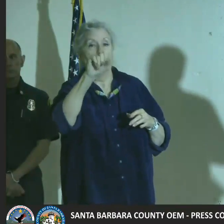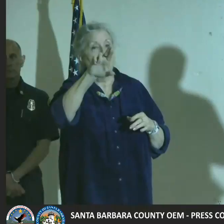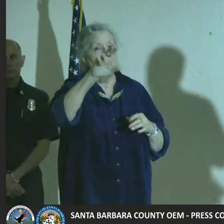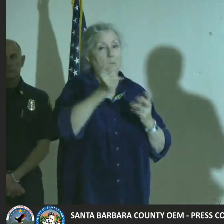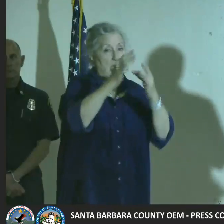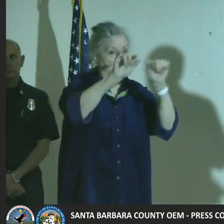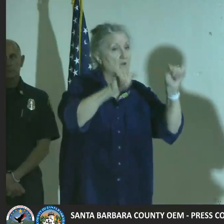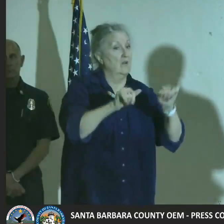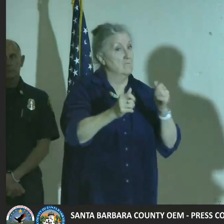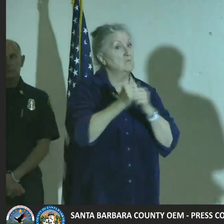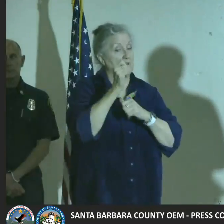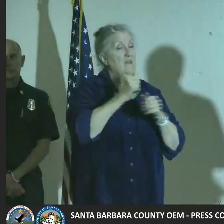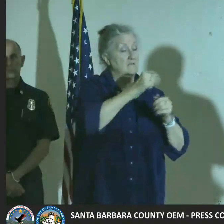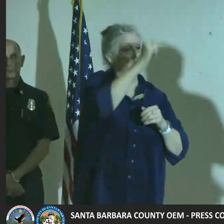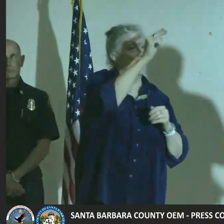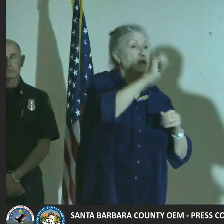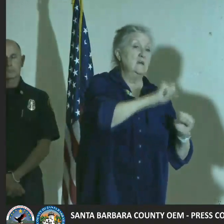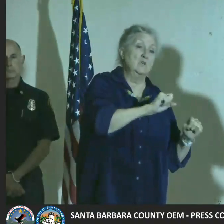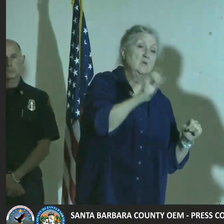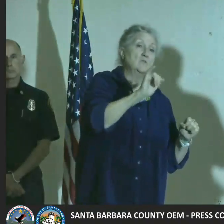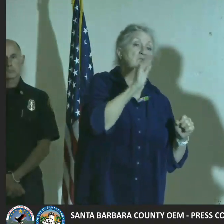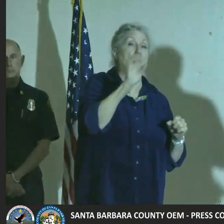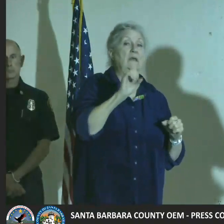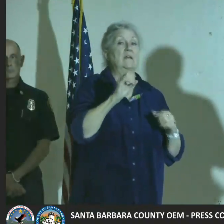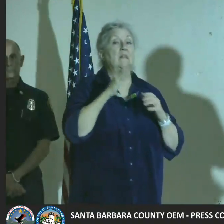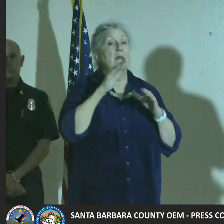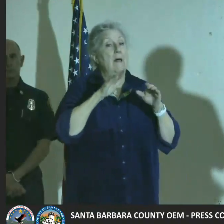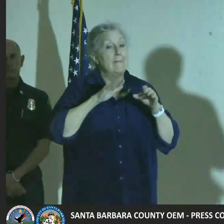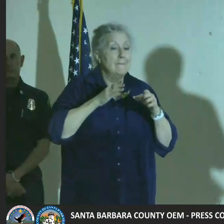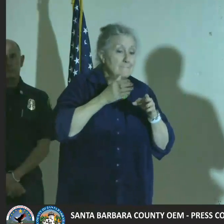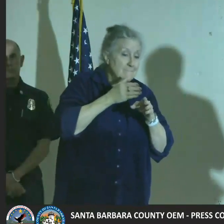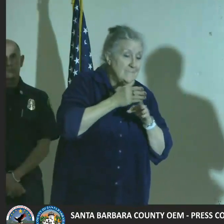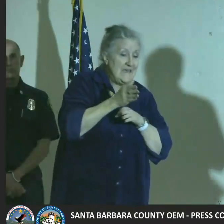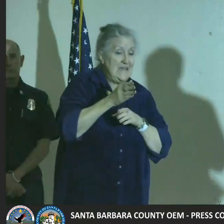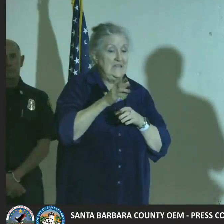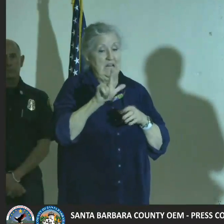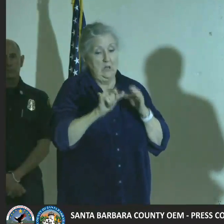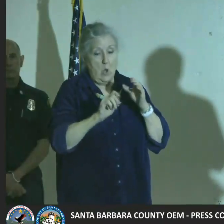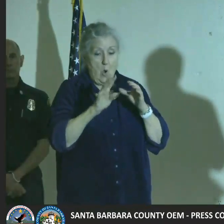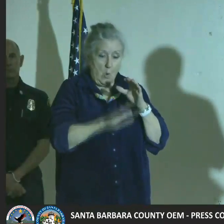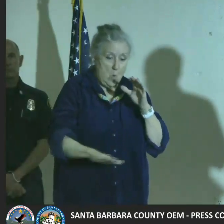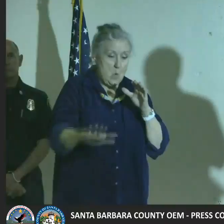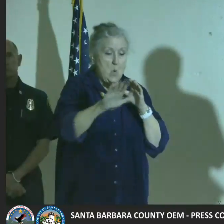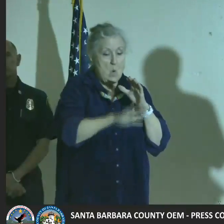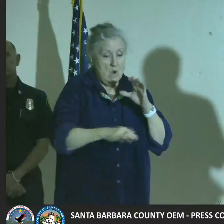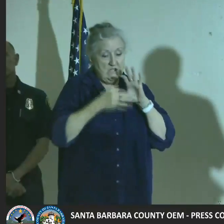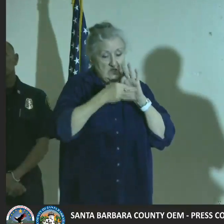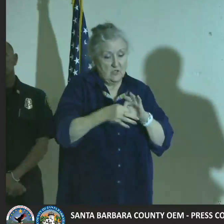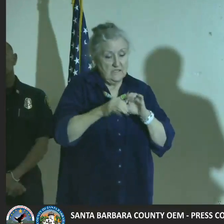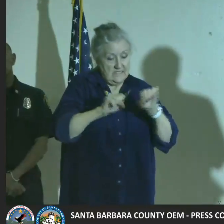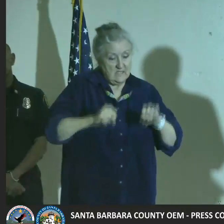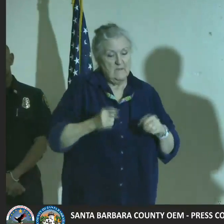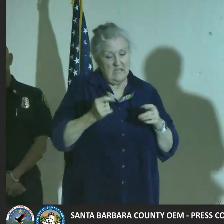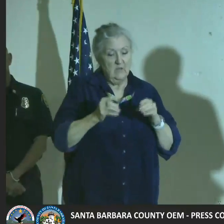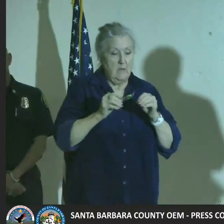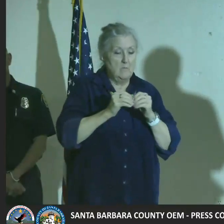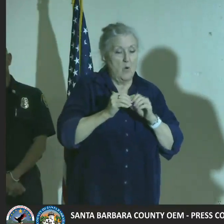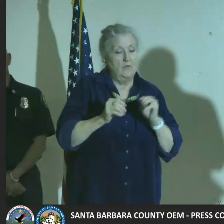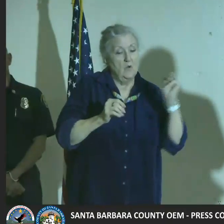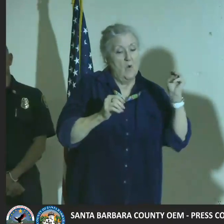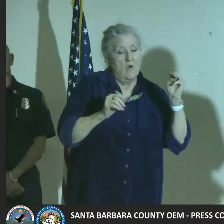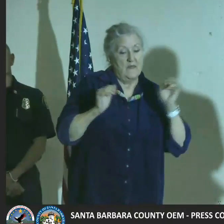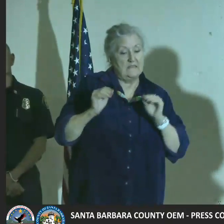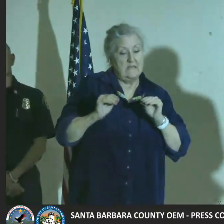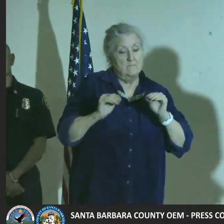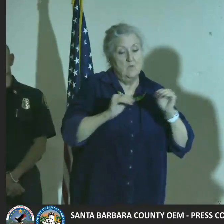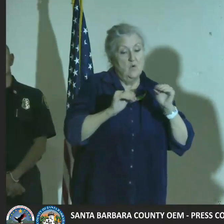the north, and that could also be because the main low that's associated with this system is a little further north as it moves across